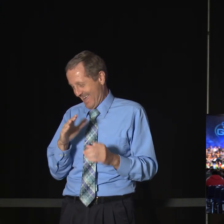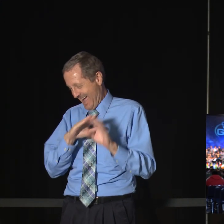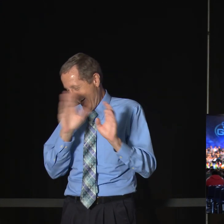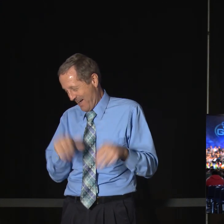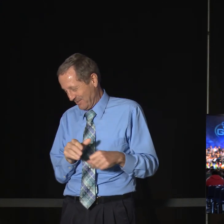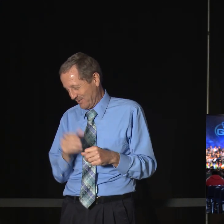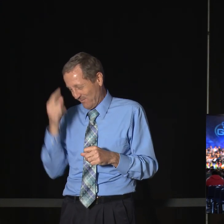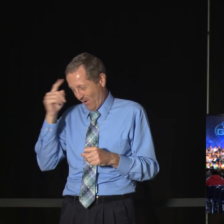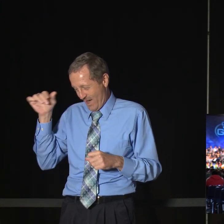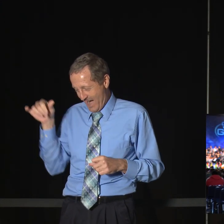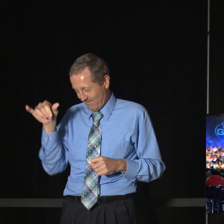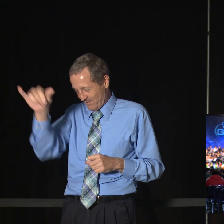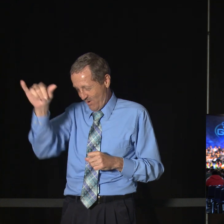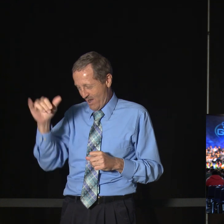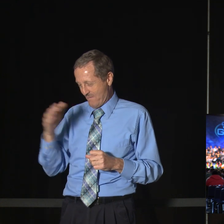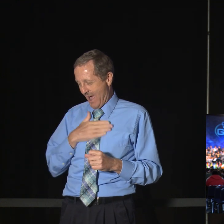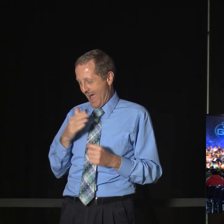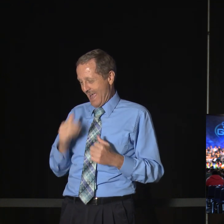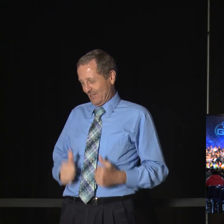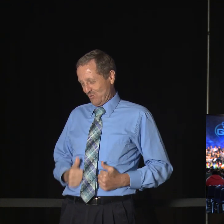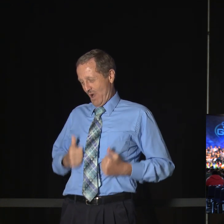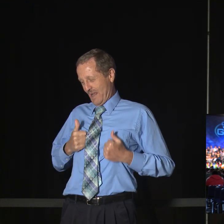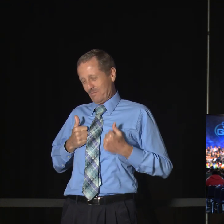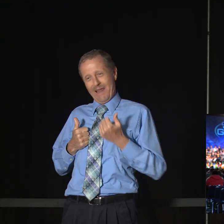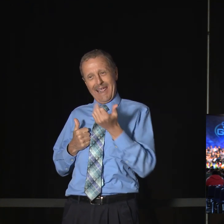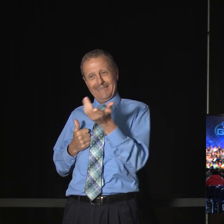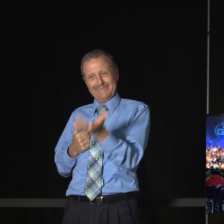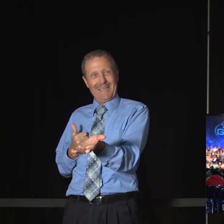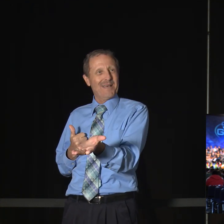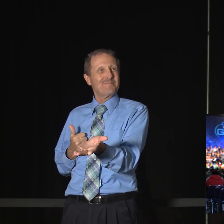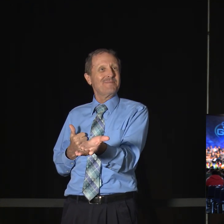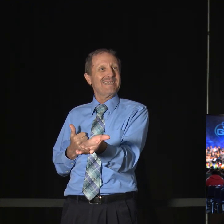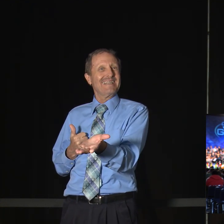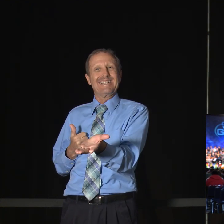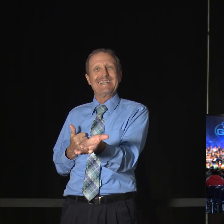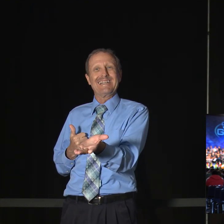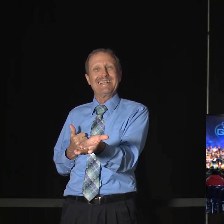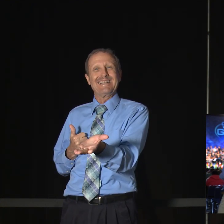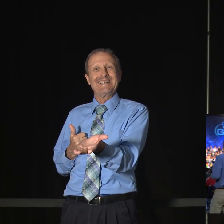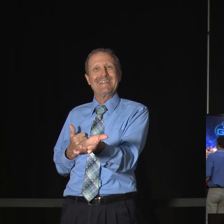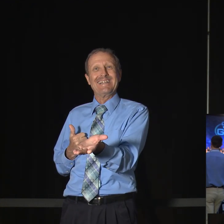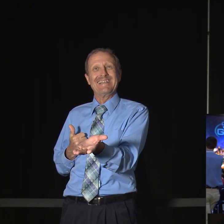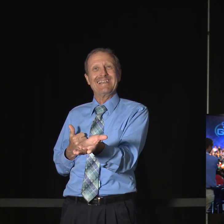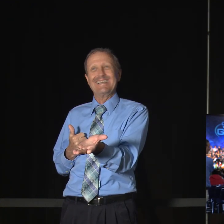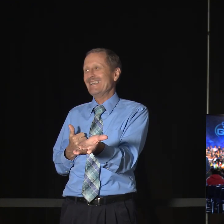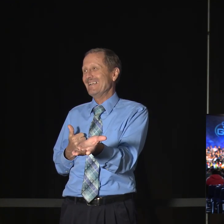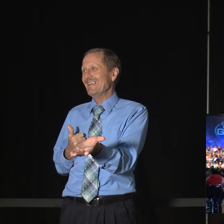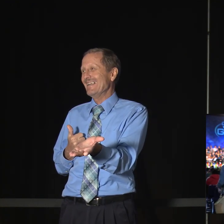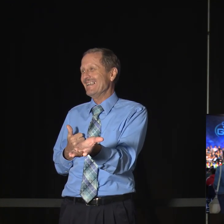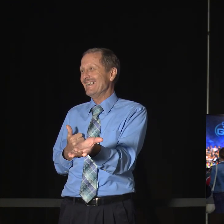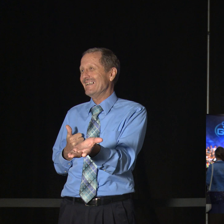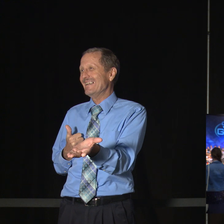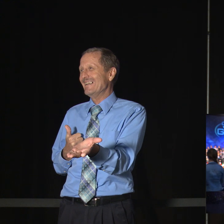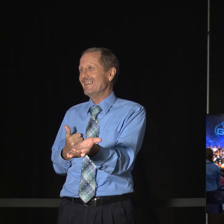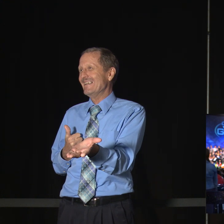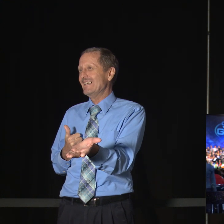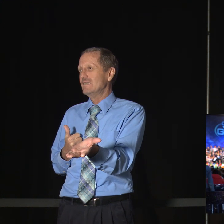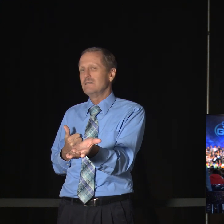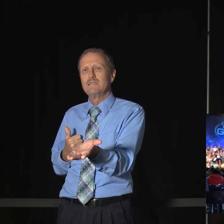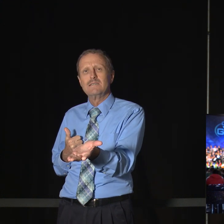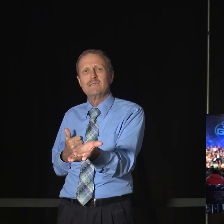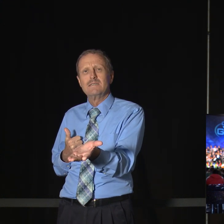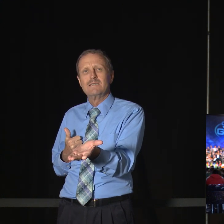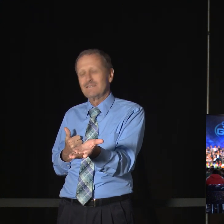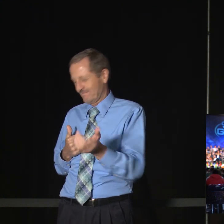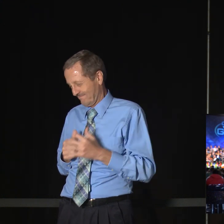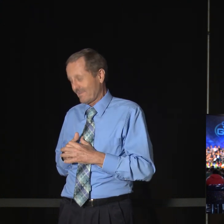Hi, and welcome to GYC 2018. We're in Houston, live at the Monday night service, and this